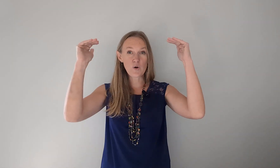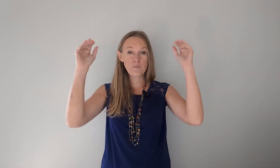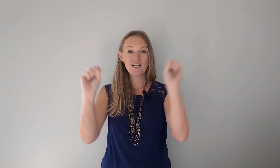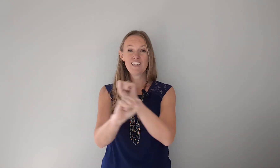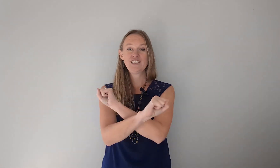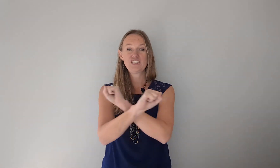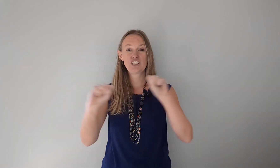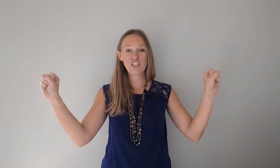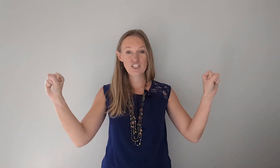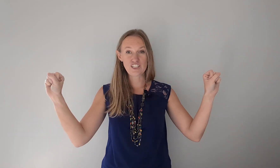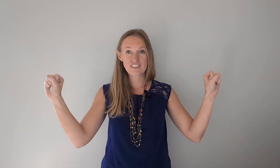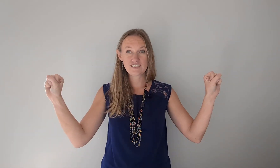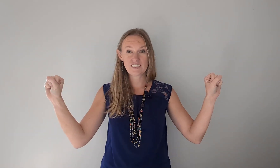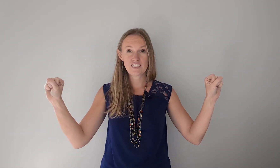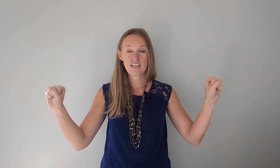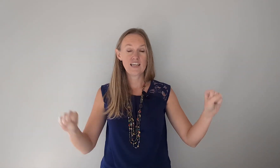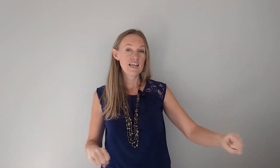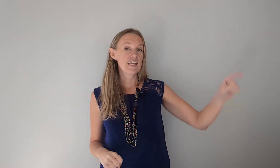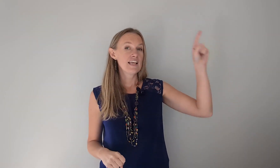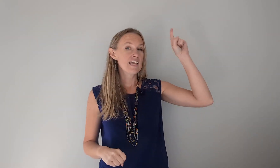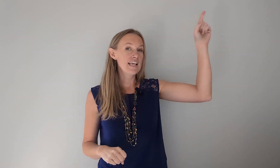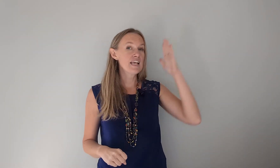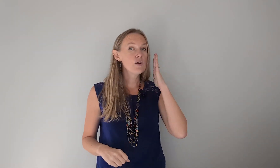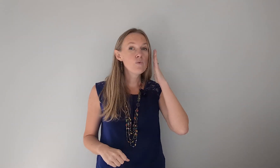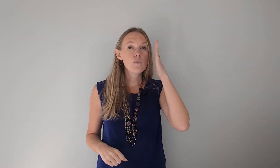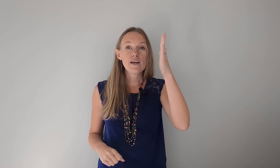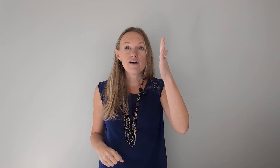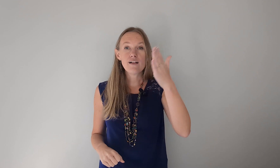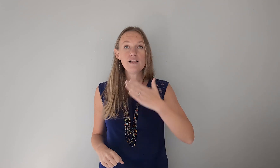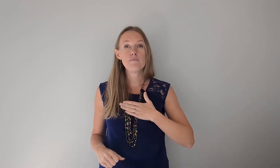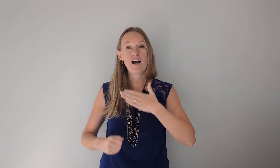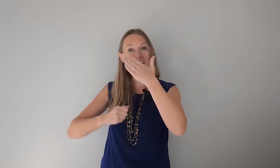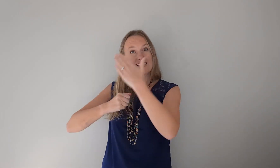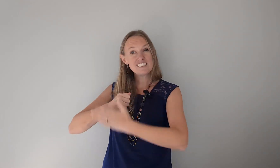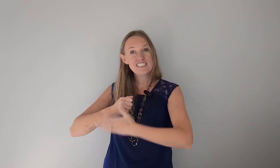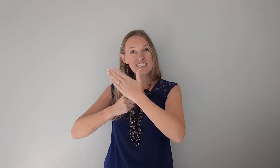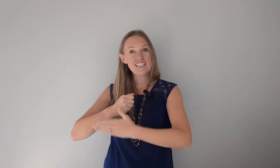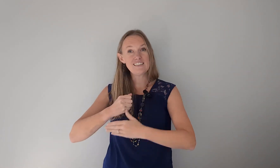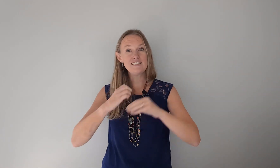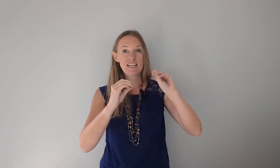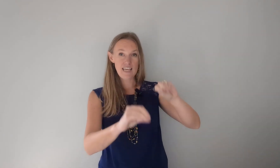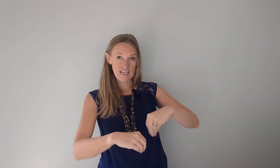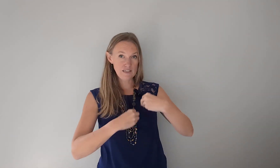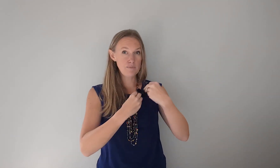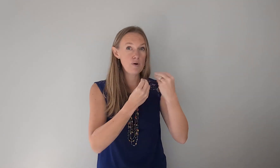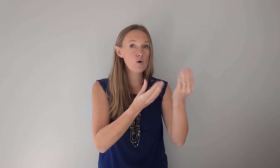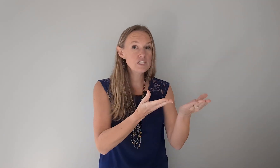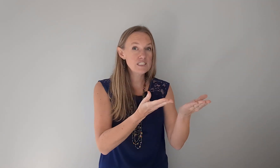hope secures. He will my shield and